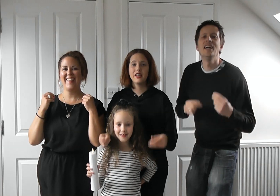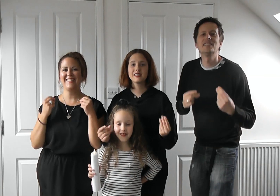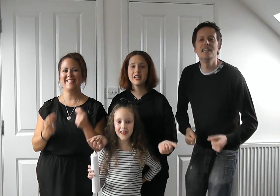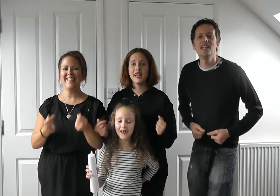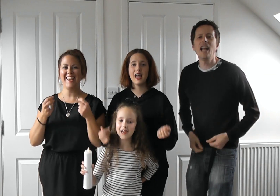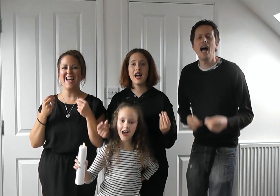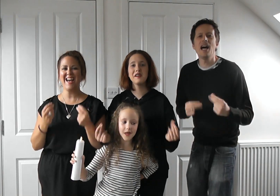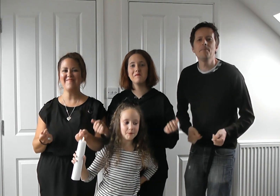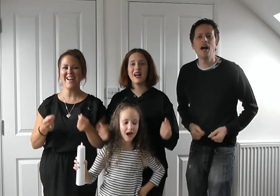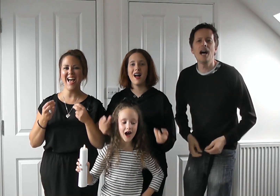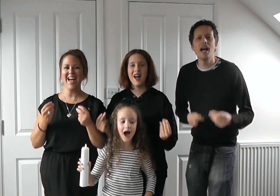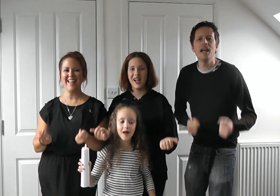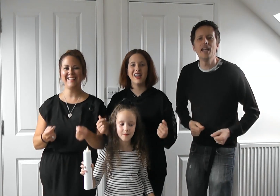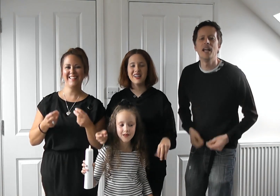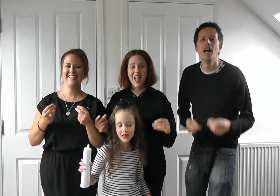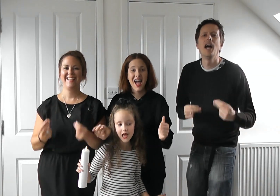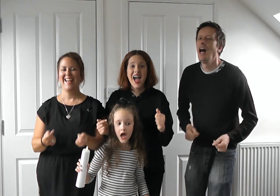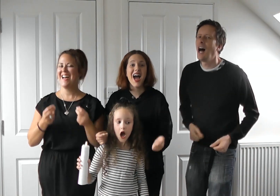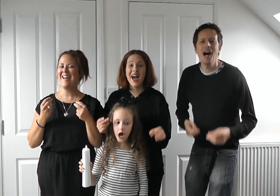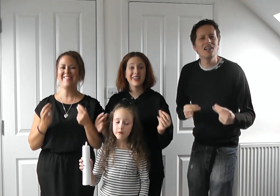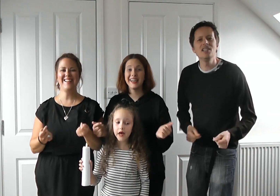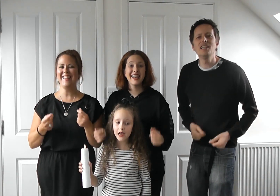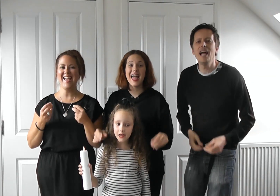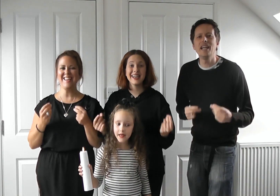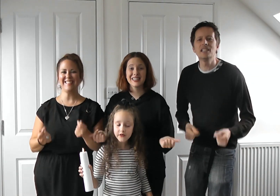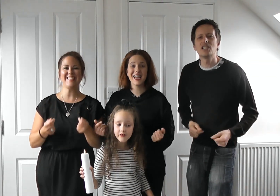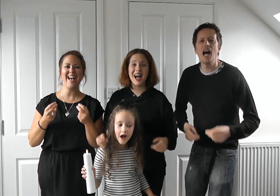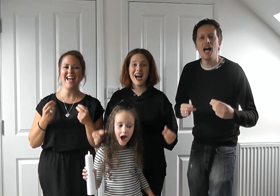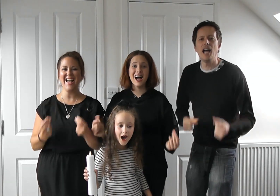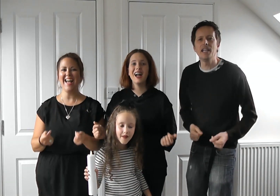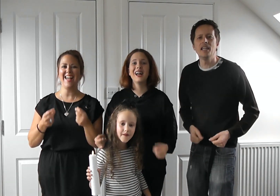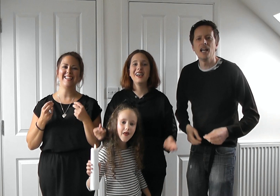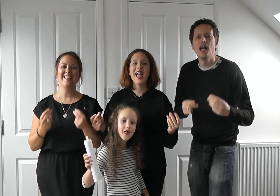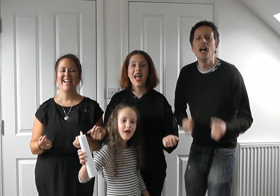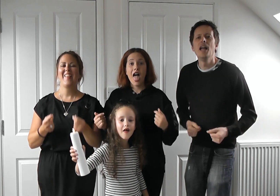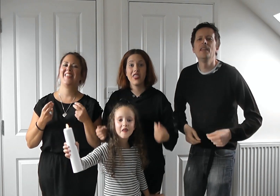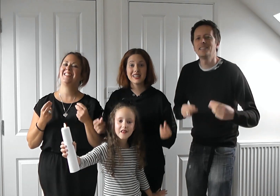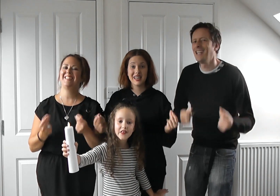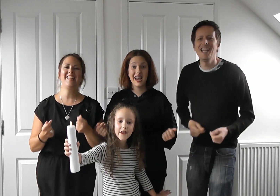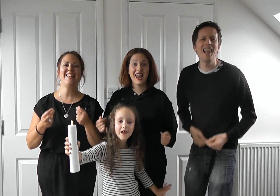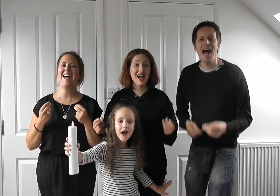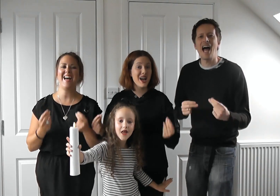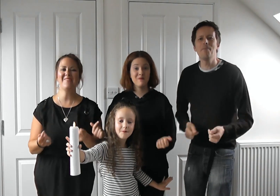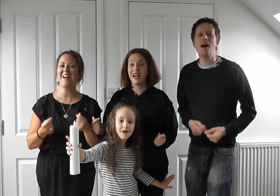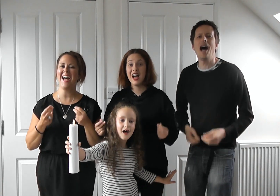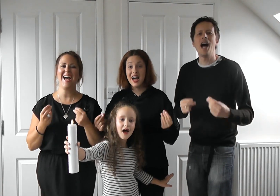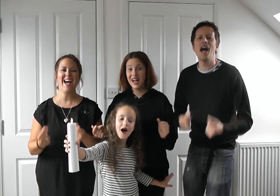This little light of mine, I'm gonna let it shine. This little light of